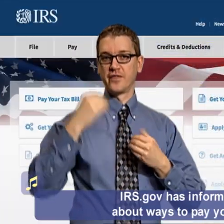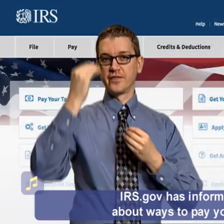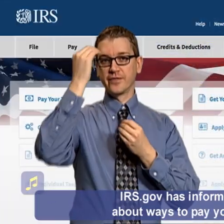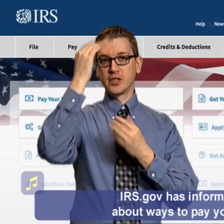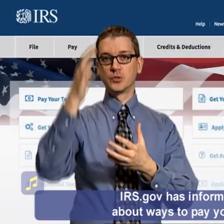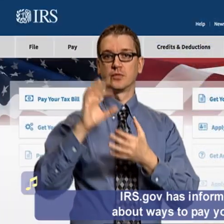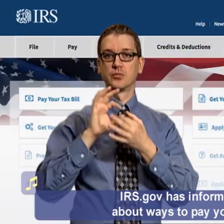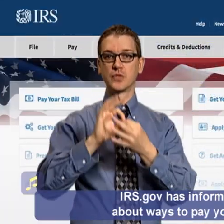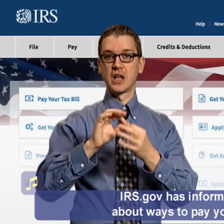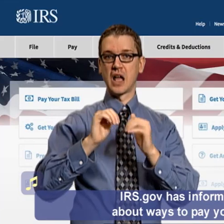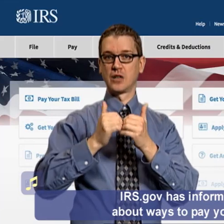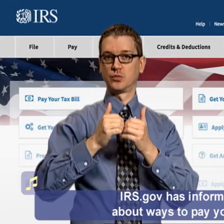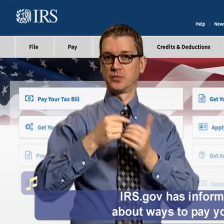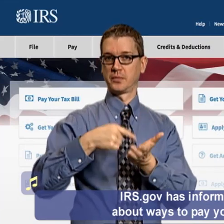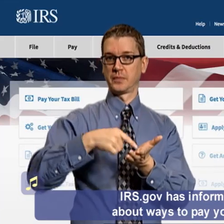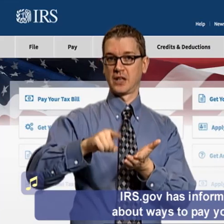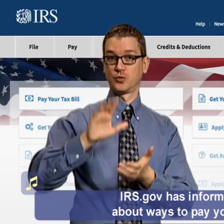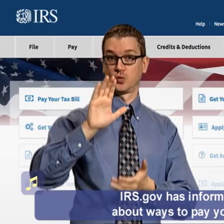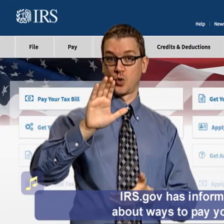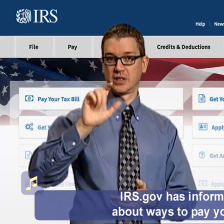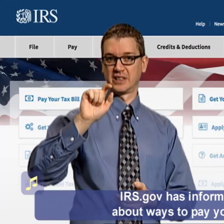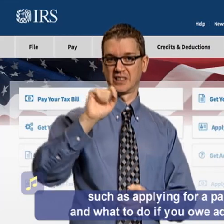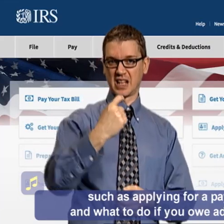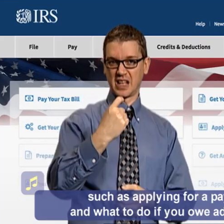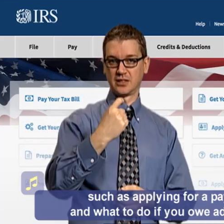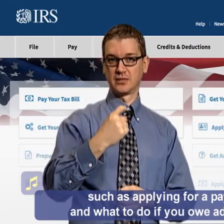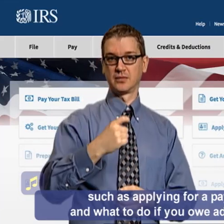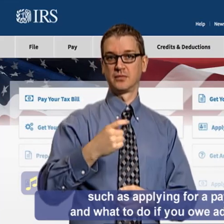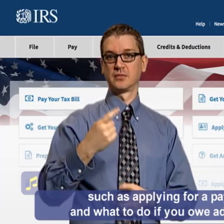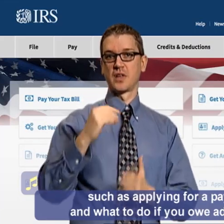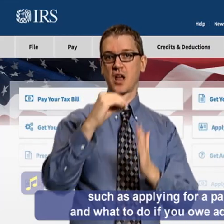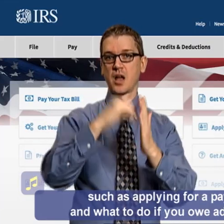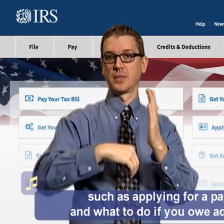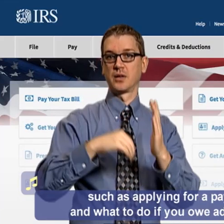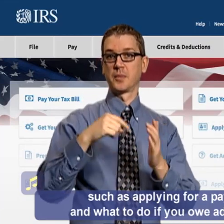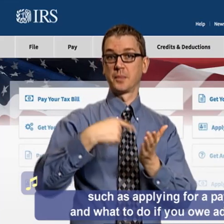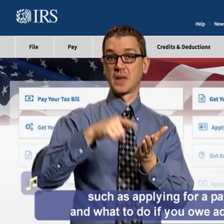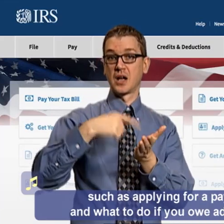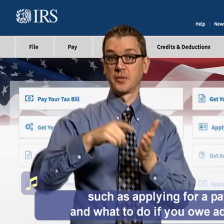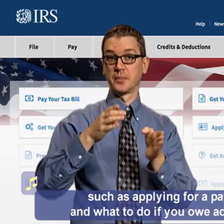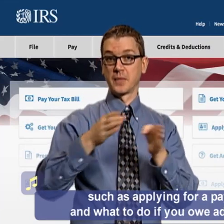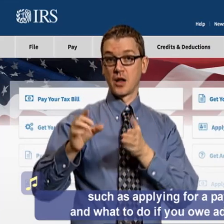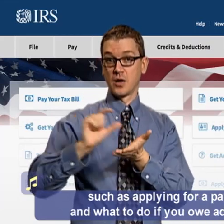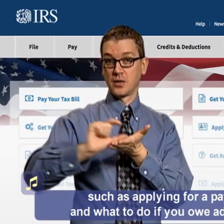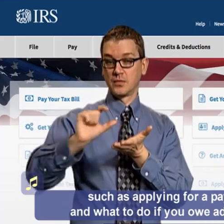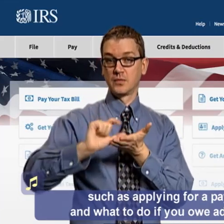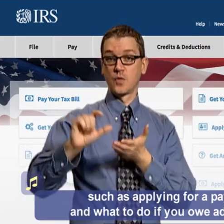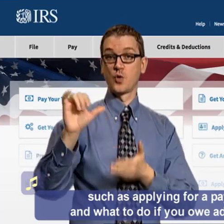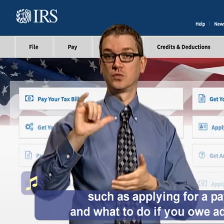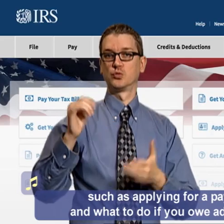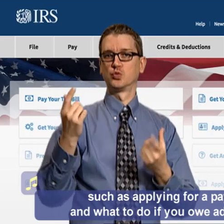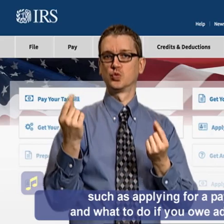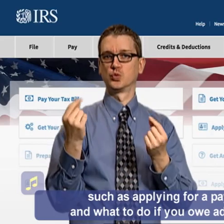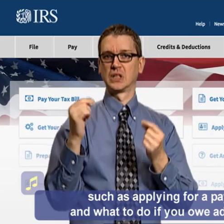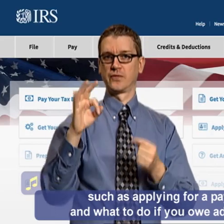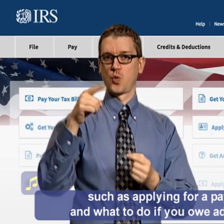IRS.gov has information about ways to pay your tax, such as applying for a payment plan and what to do if you owe additional taxes.